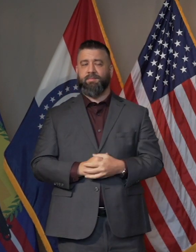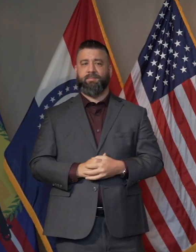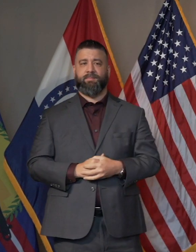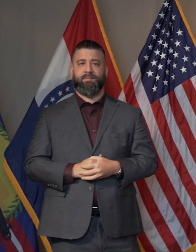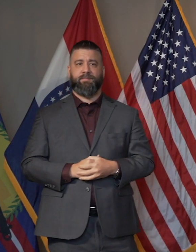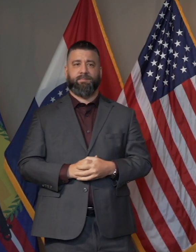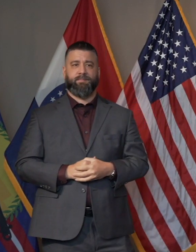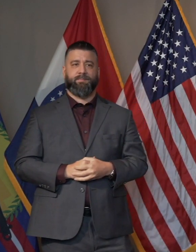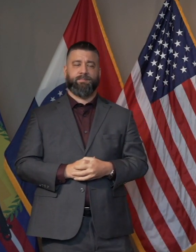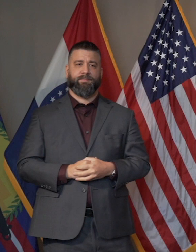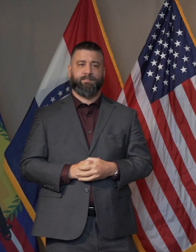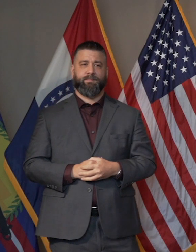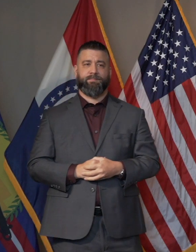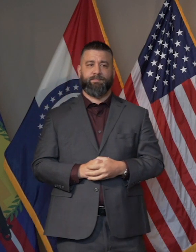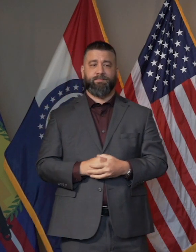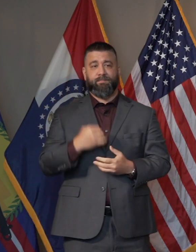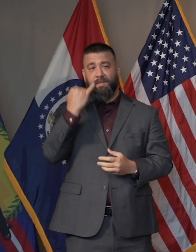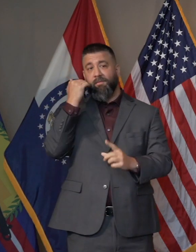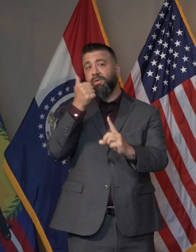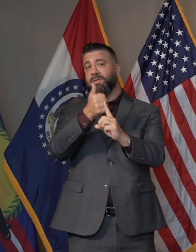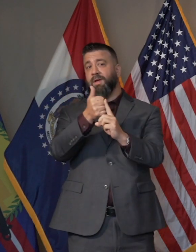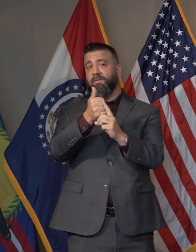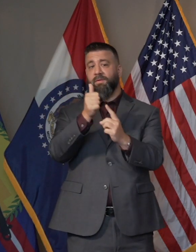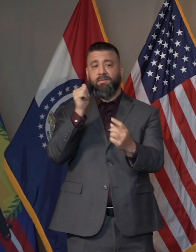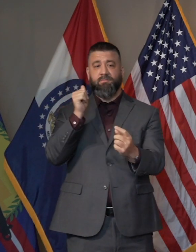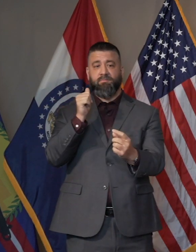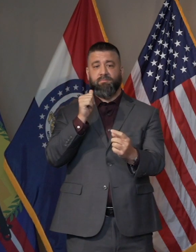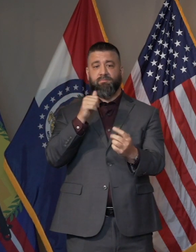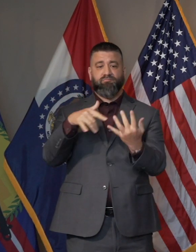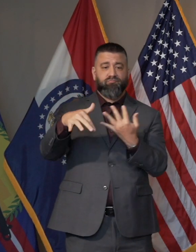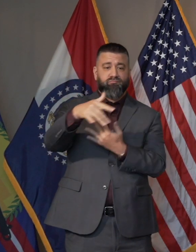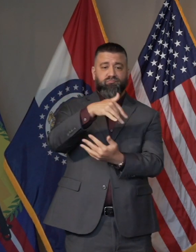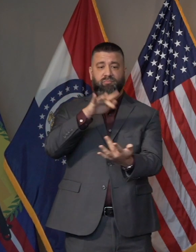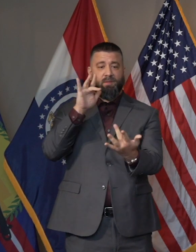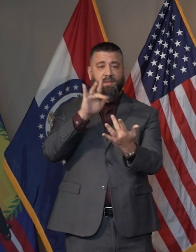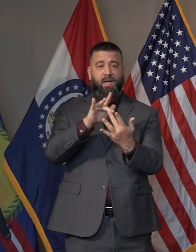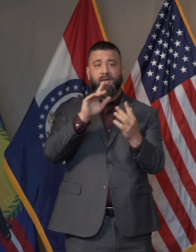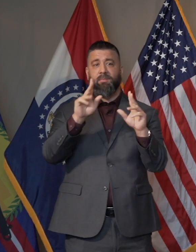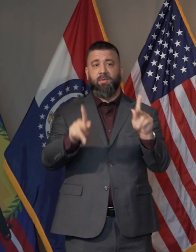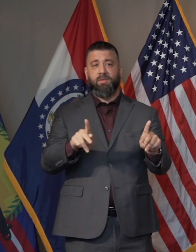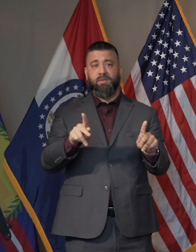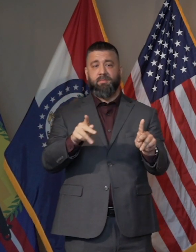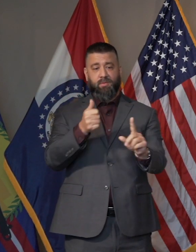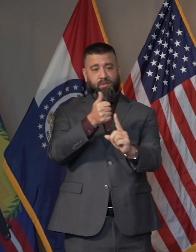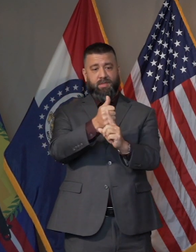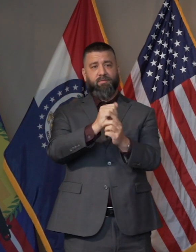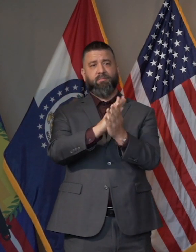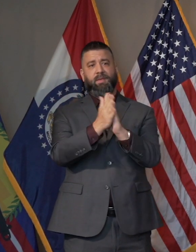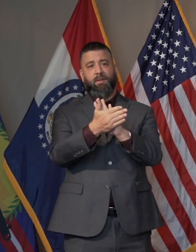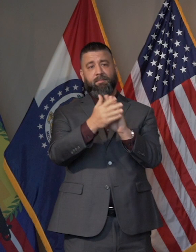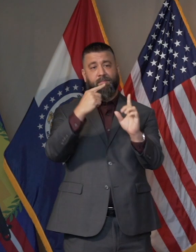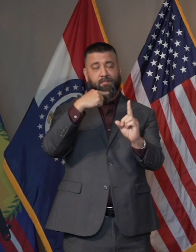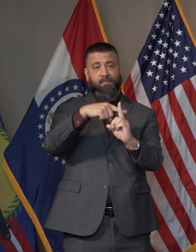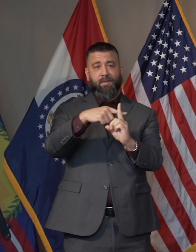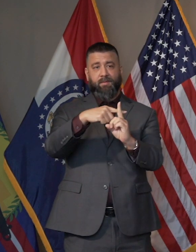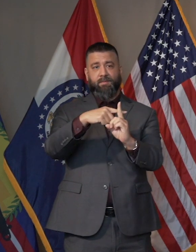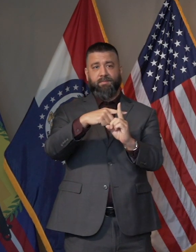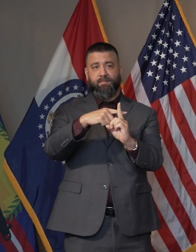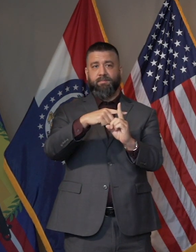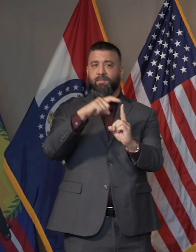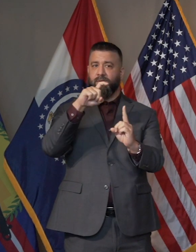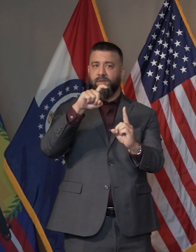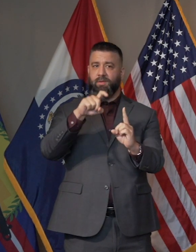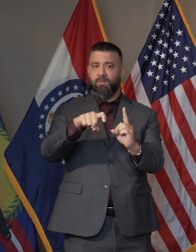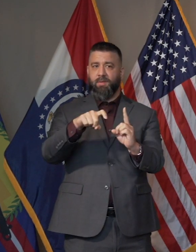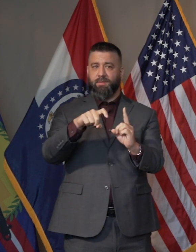exposed. So if you have contact with someone and you are positive, then you must participate